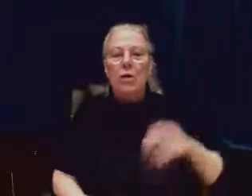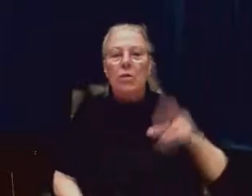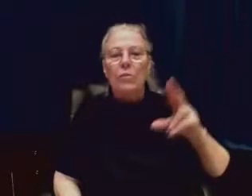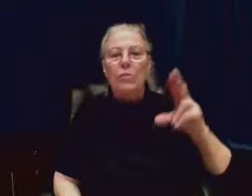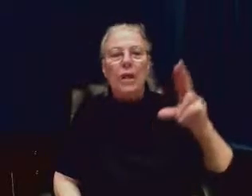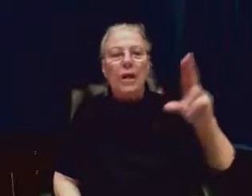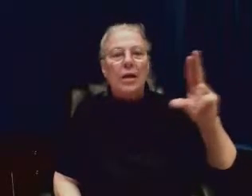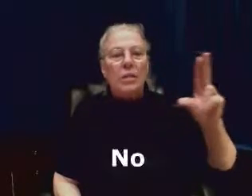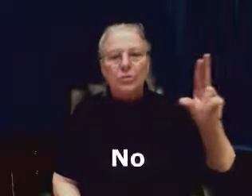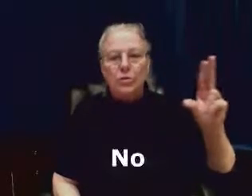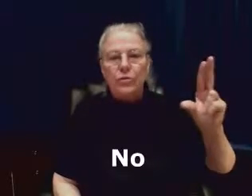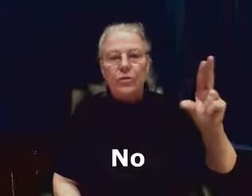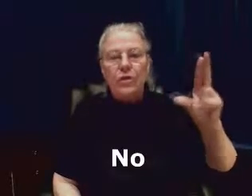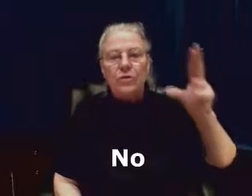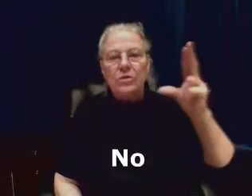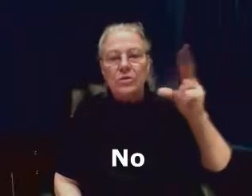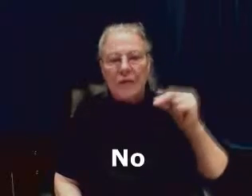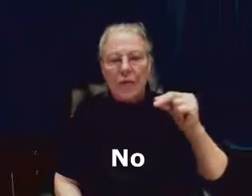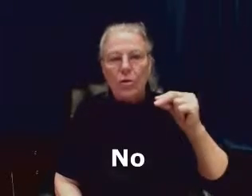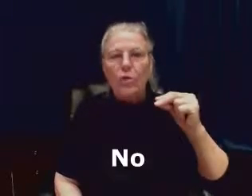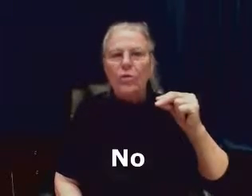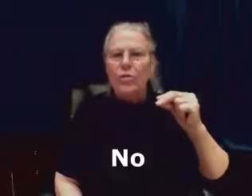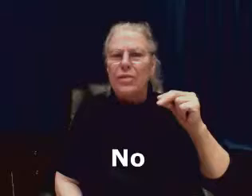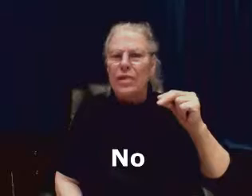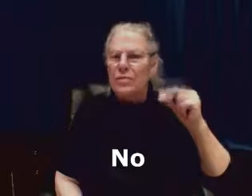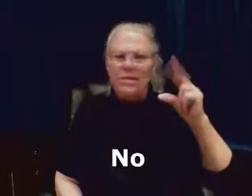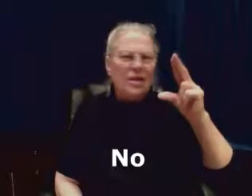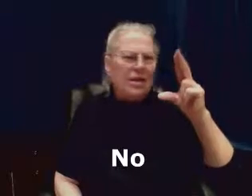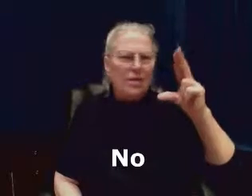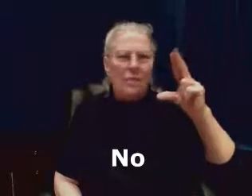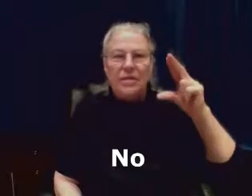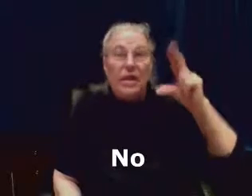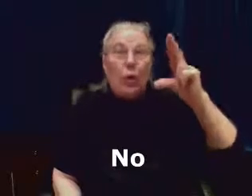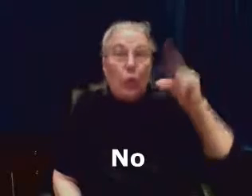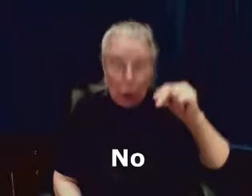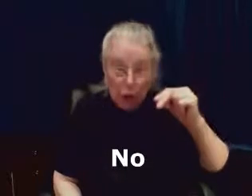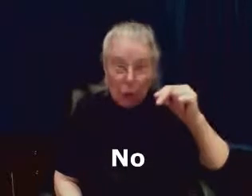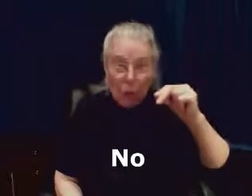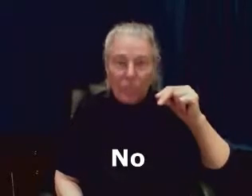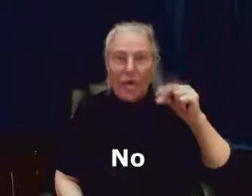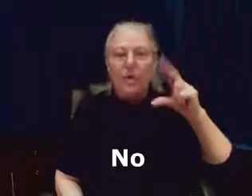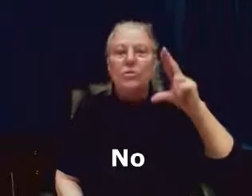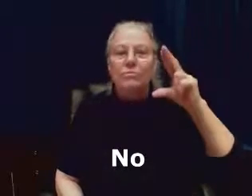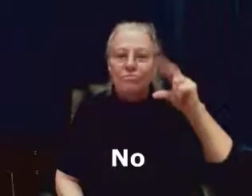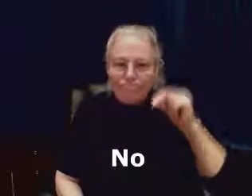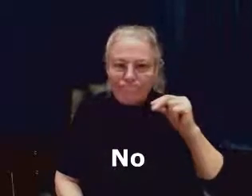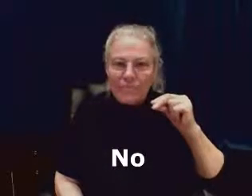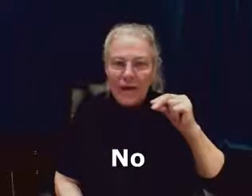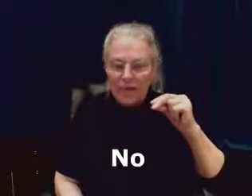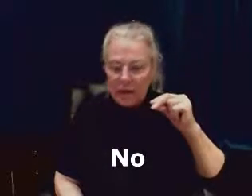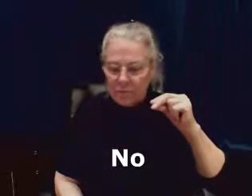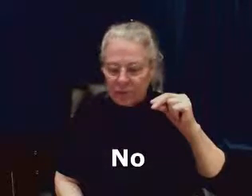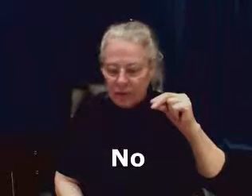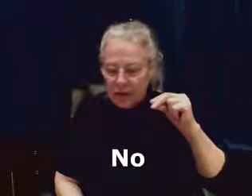No. Two fingers down onto your thumb. It's like Mom saying no, and you have it come straight